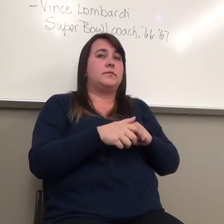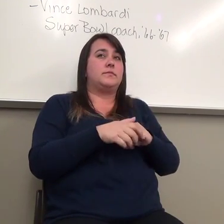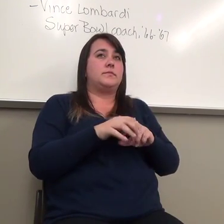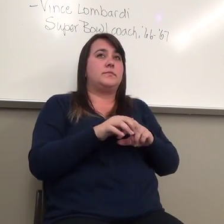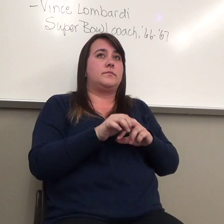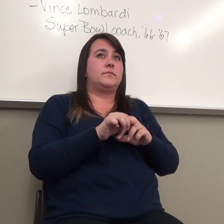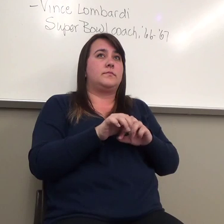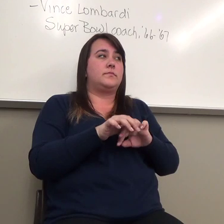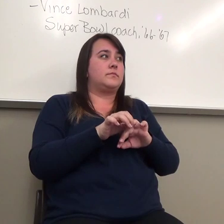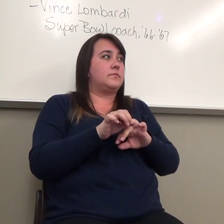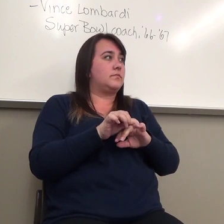What?